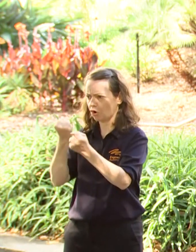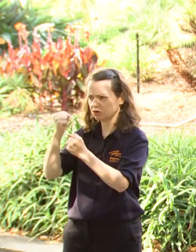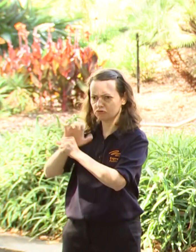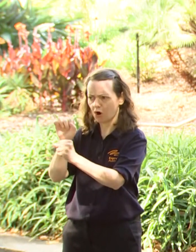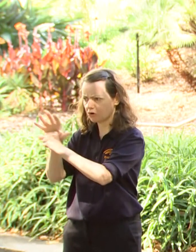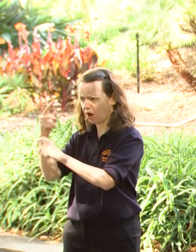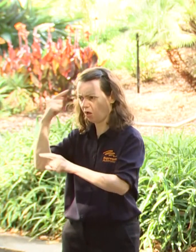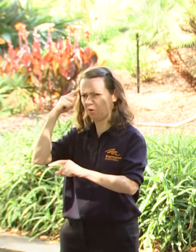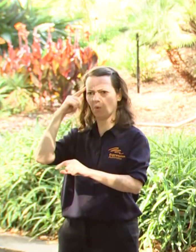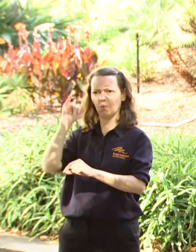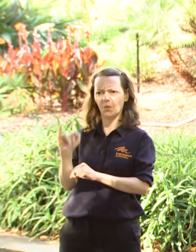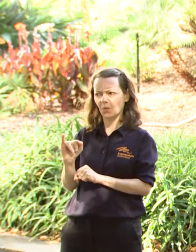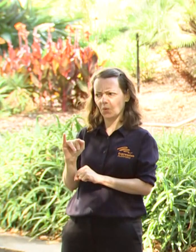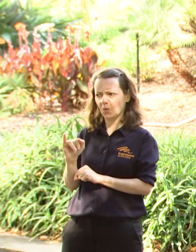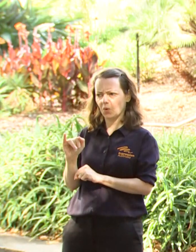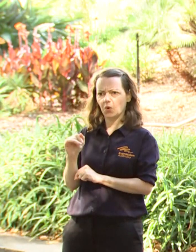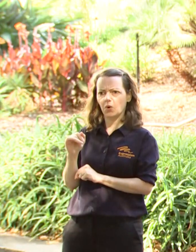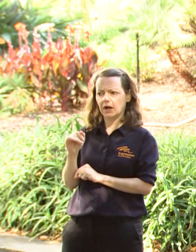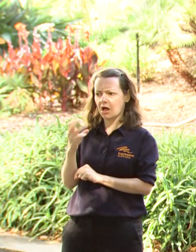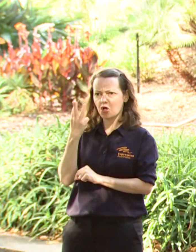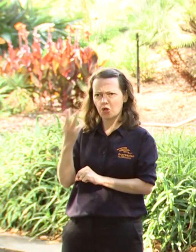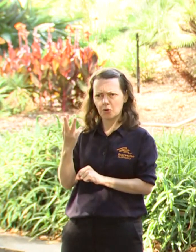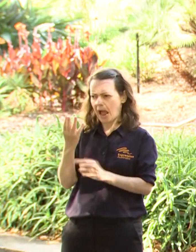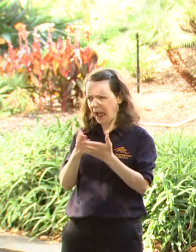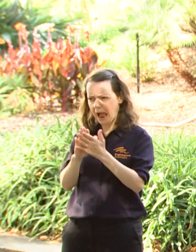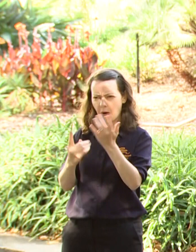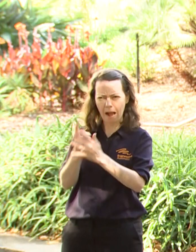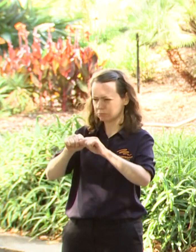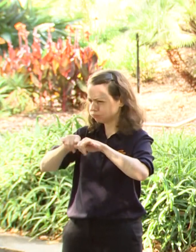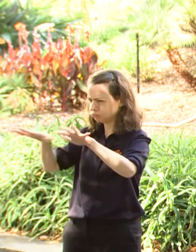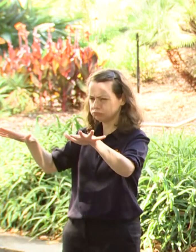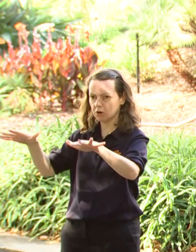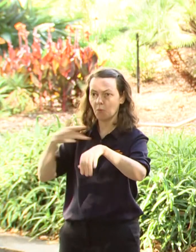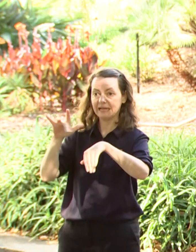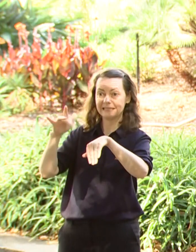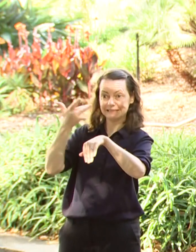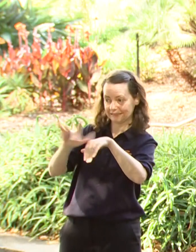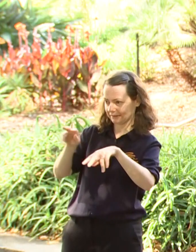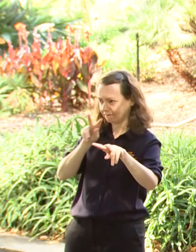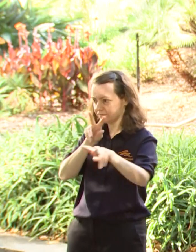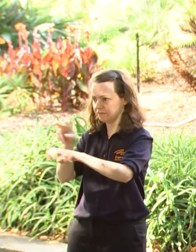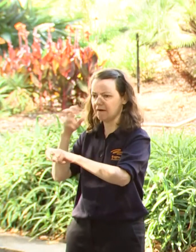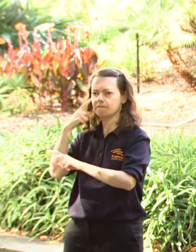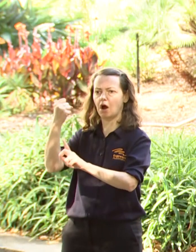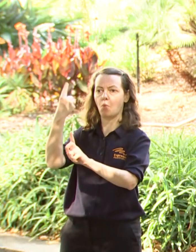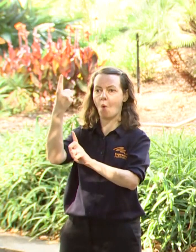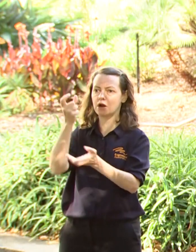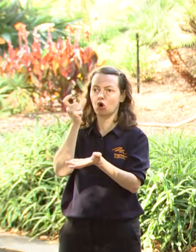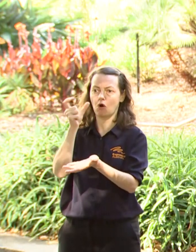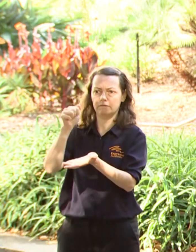3 different outbreaks. Our coronavirus detectives did that work, and they did it really fast, and we were able to link it all back to that one